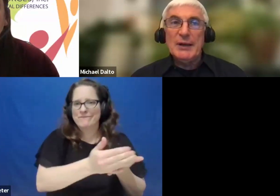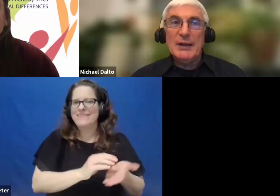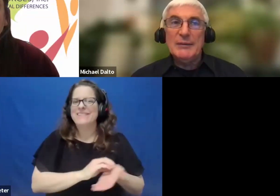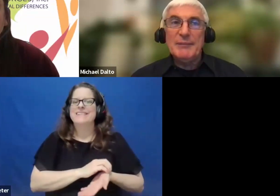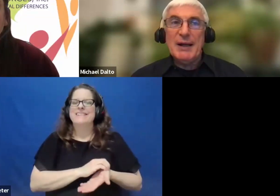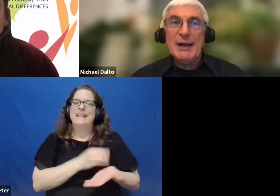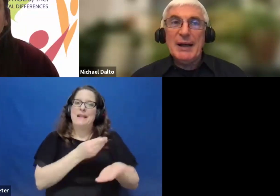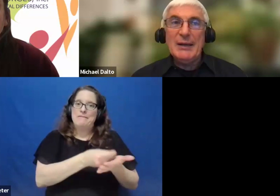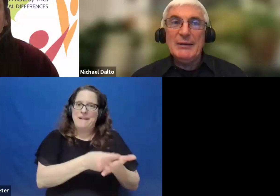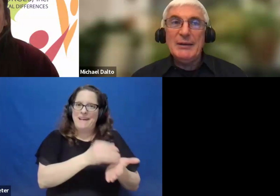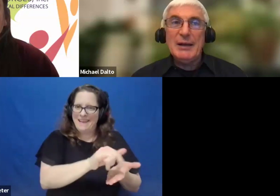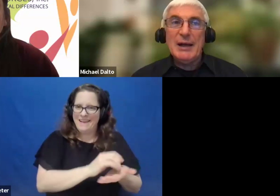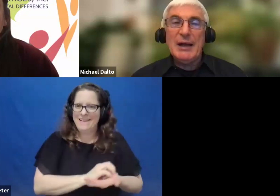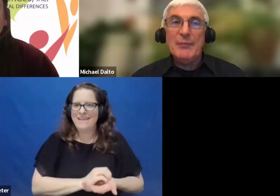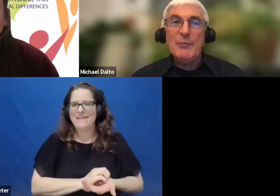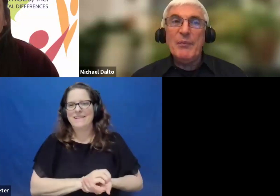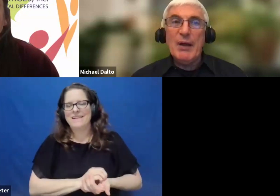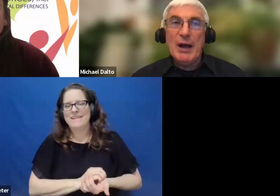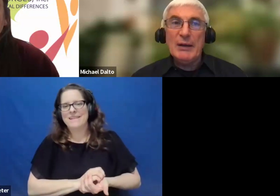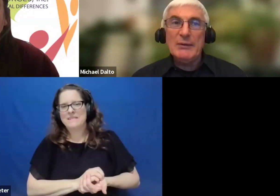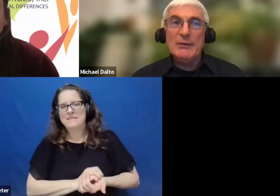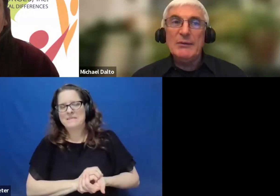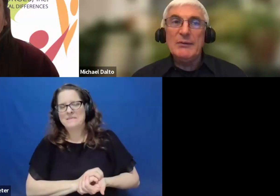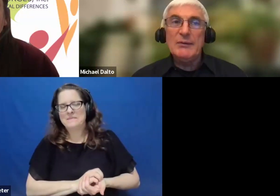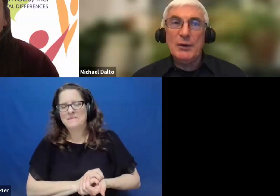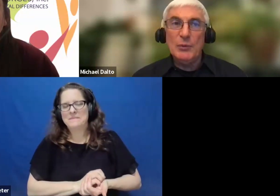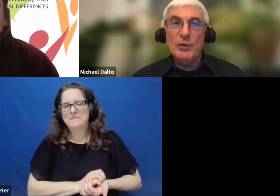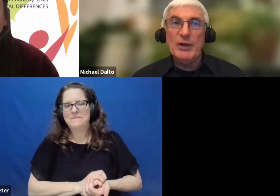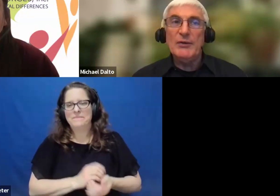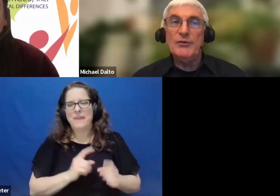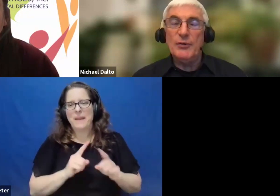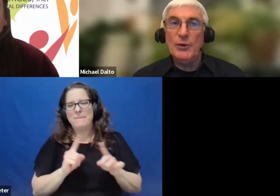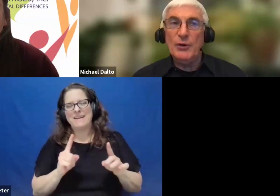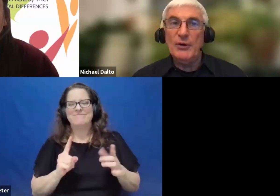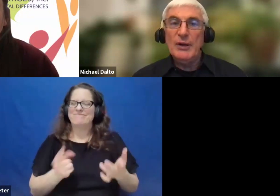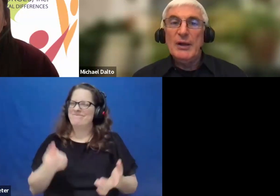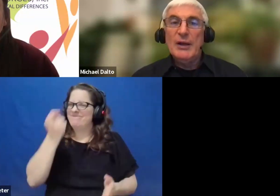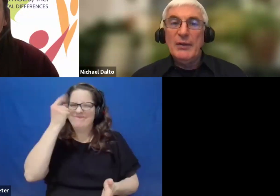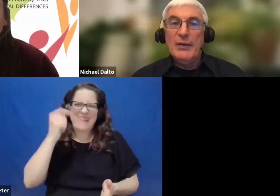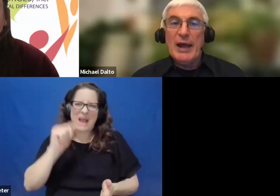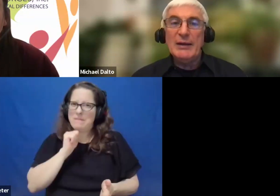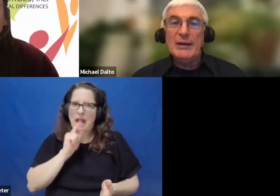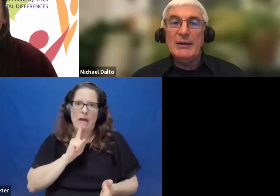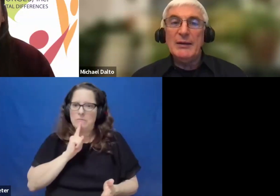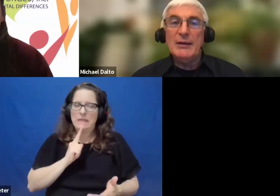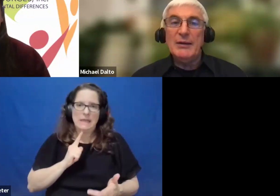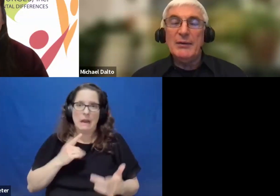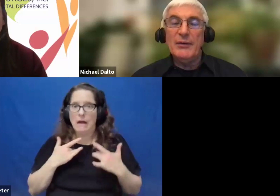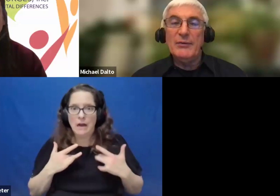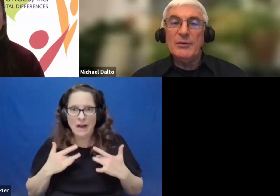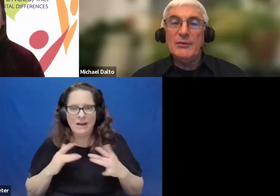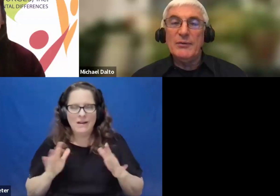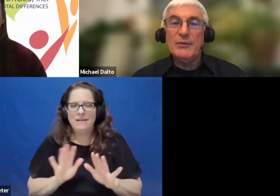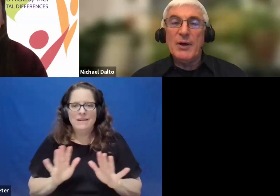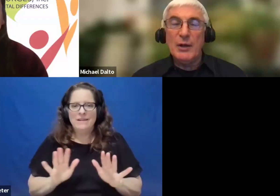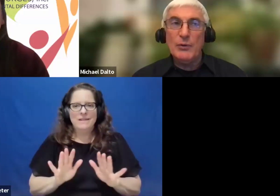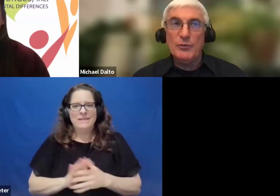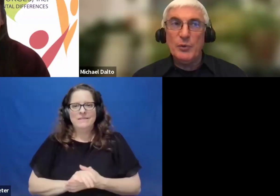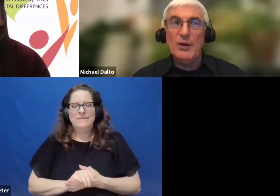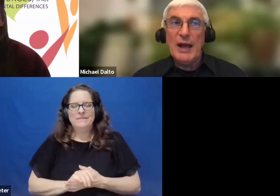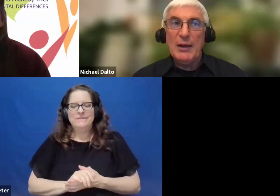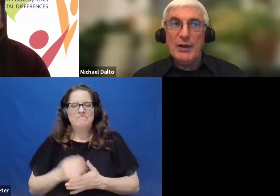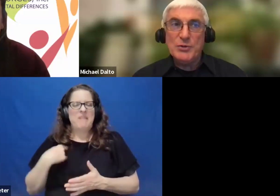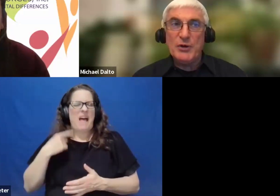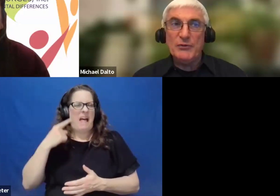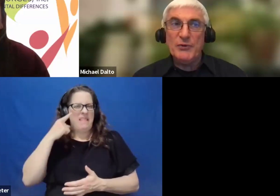But I am not terribly concerned that the Congress